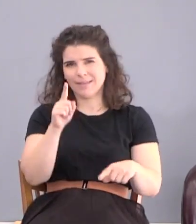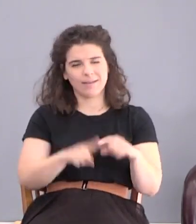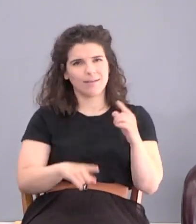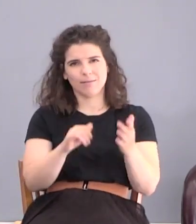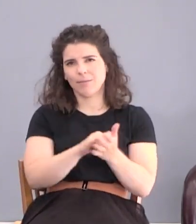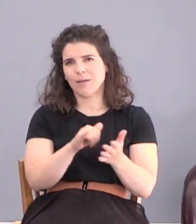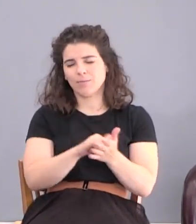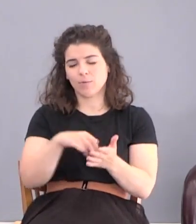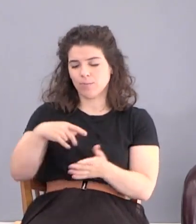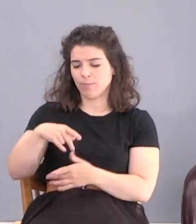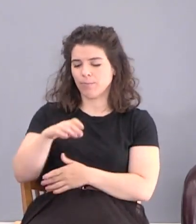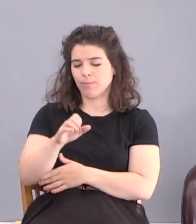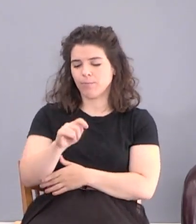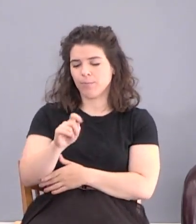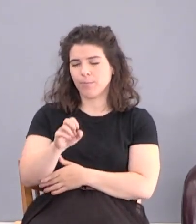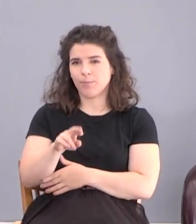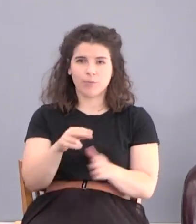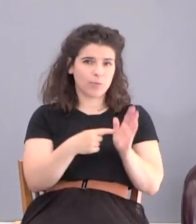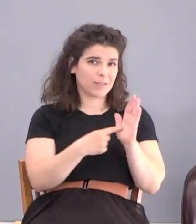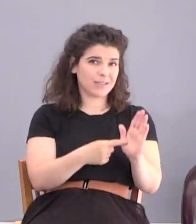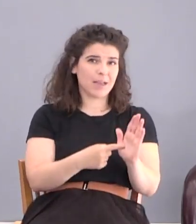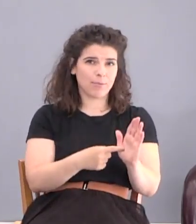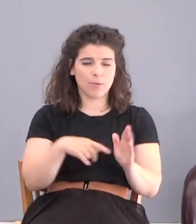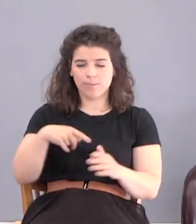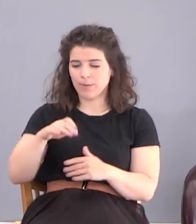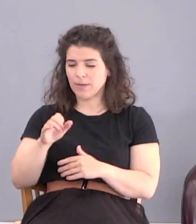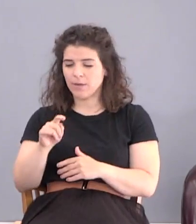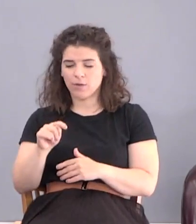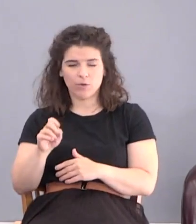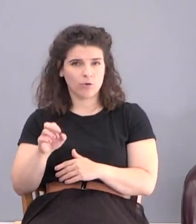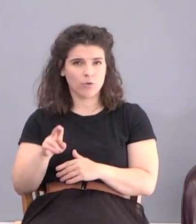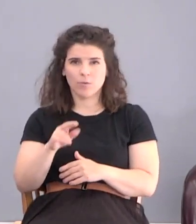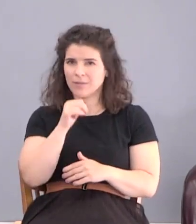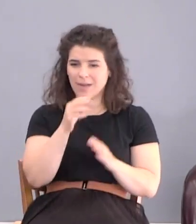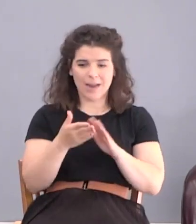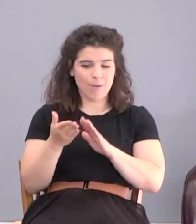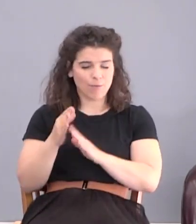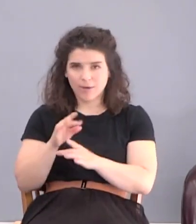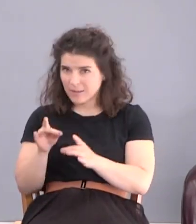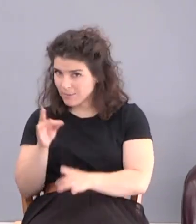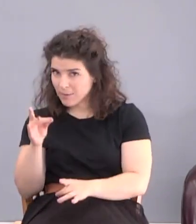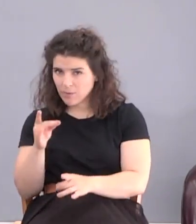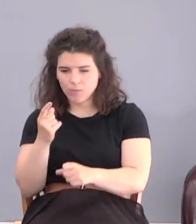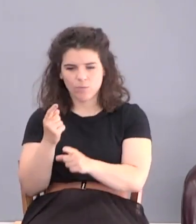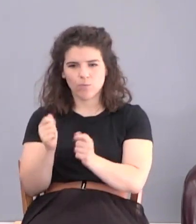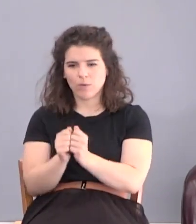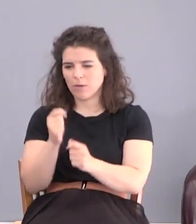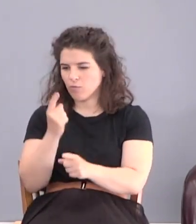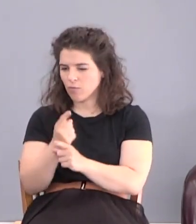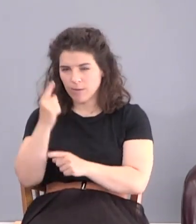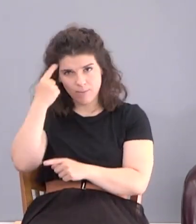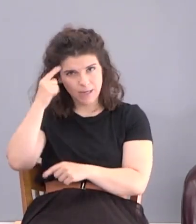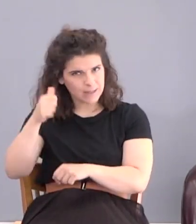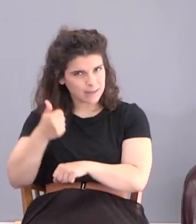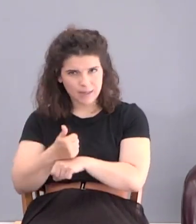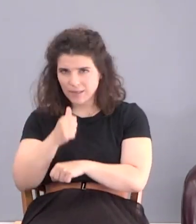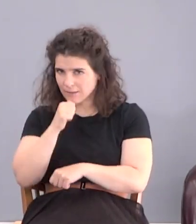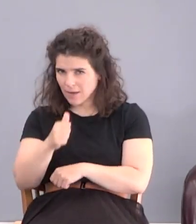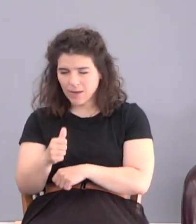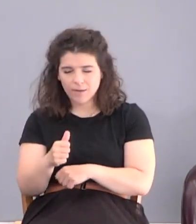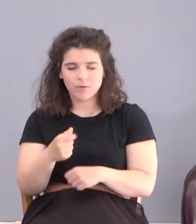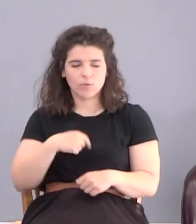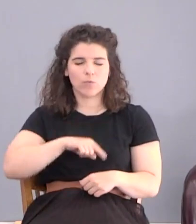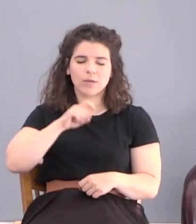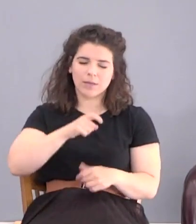them. Peter was an example of that. What was his operation? He was not operating in the spirit. He was not operating with the right mindset. So we have